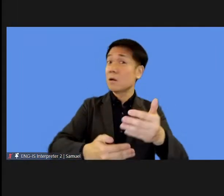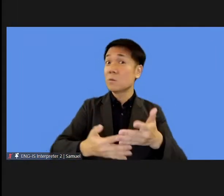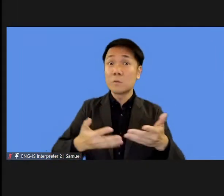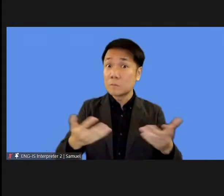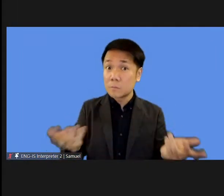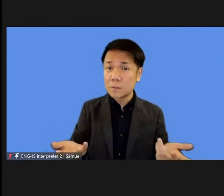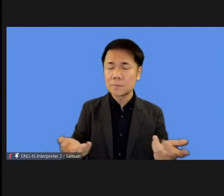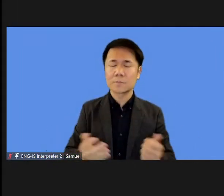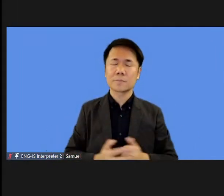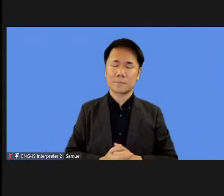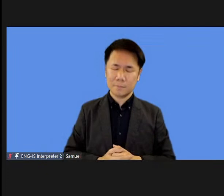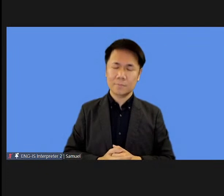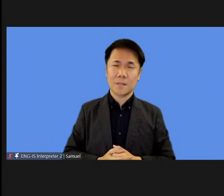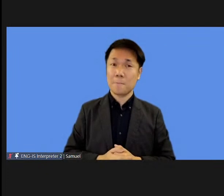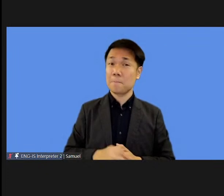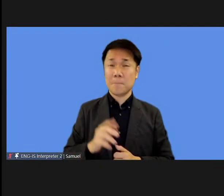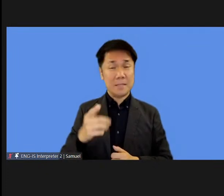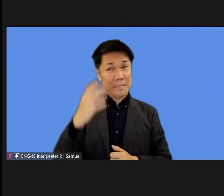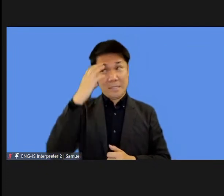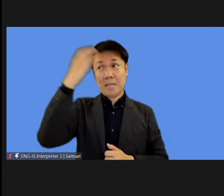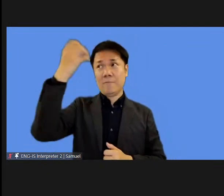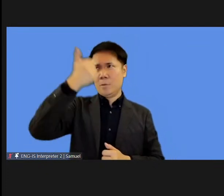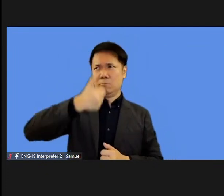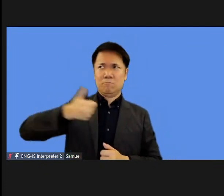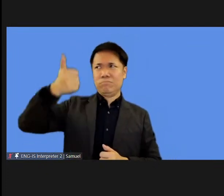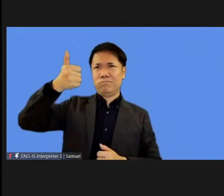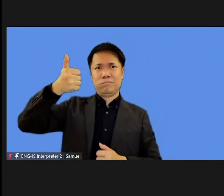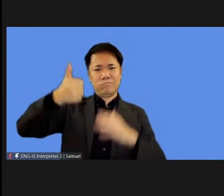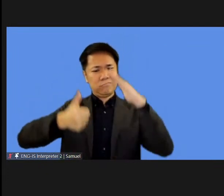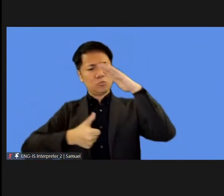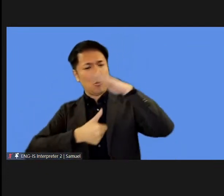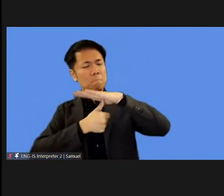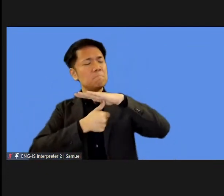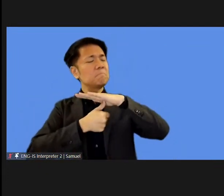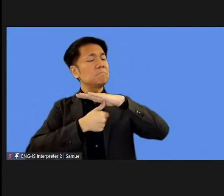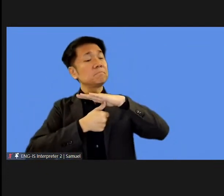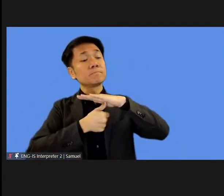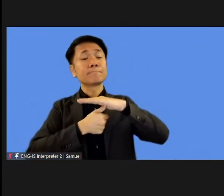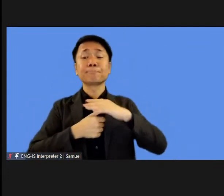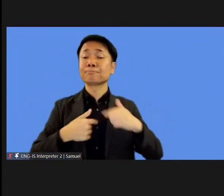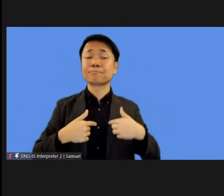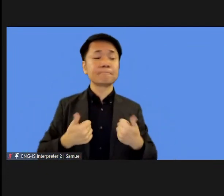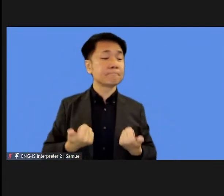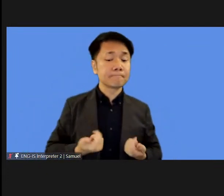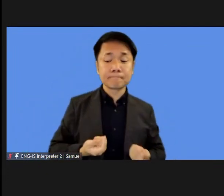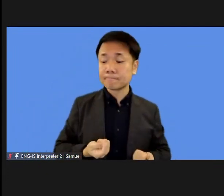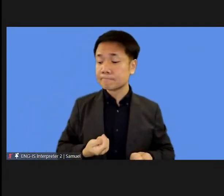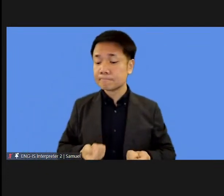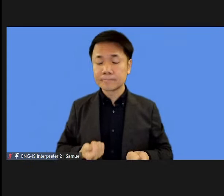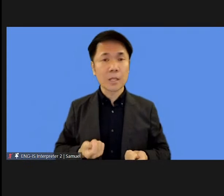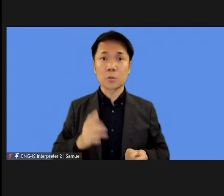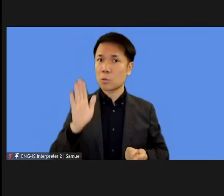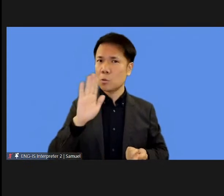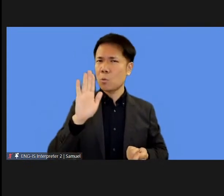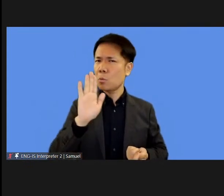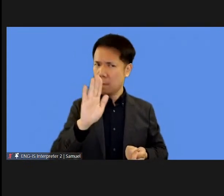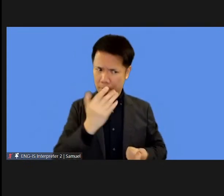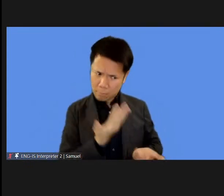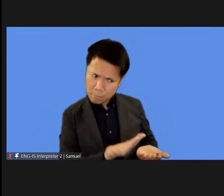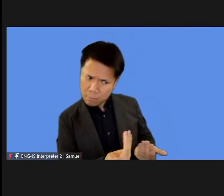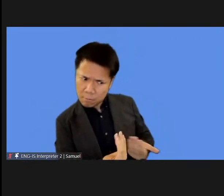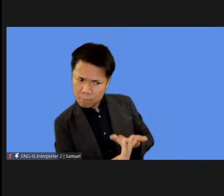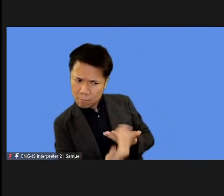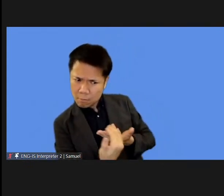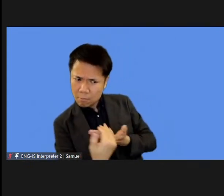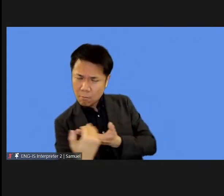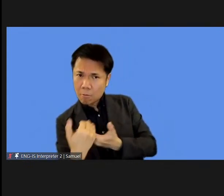enhancing bottom-up and the top-down approach, especially ensuring that the community are at the center of our